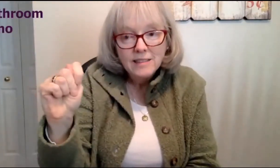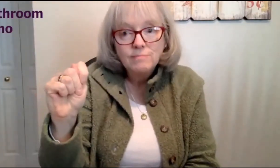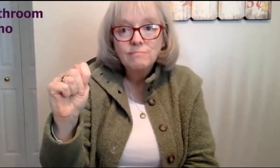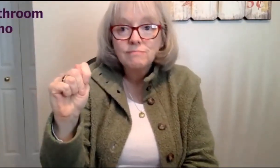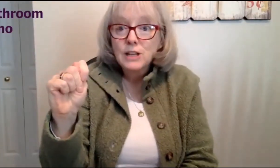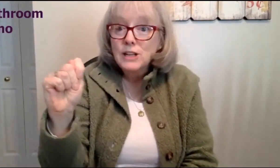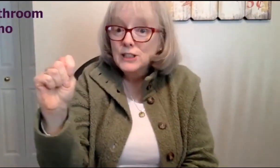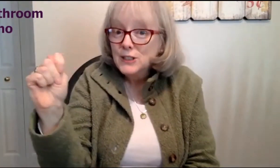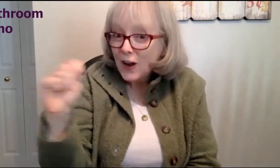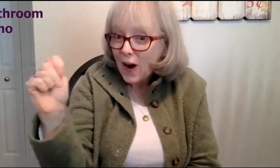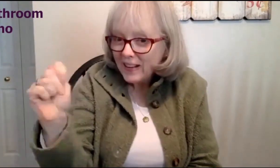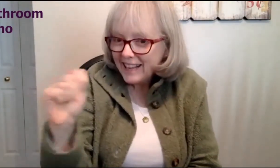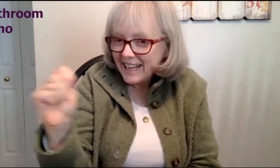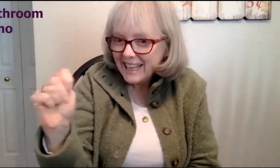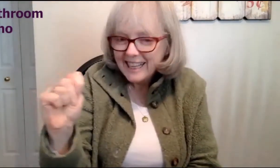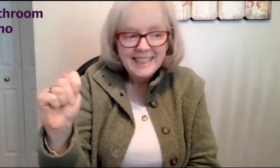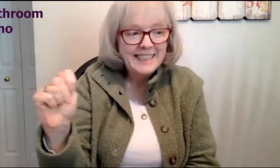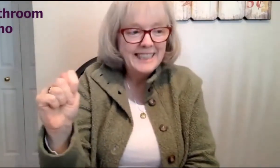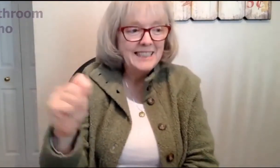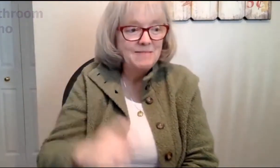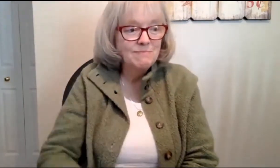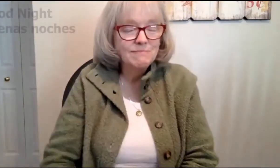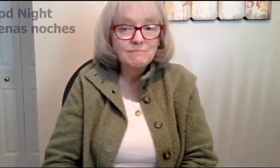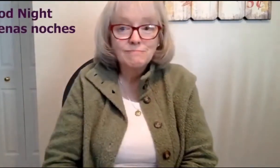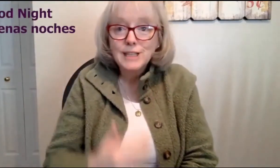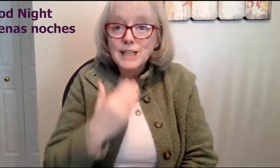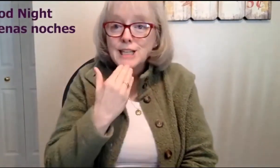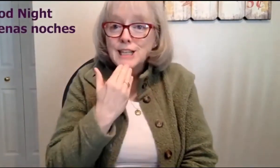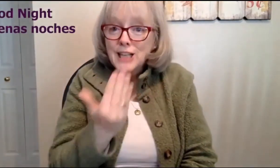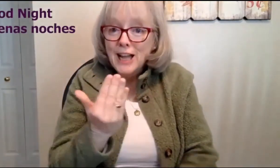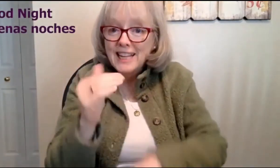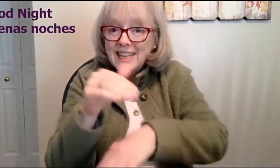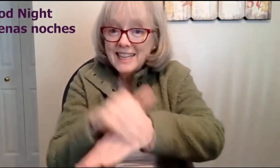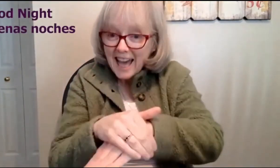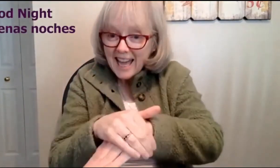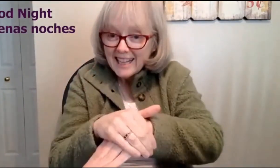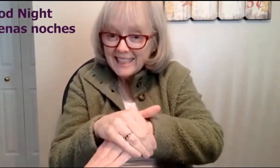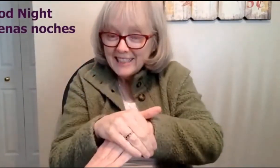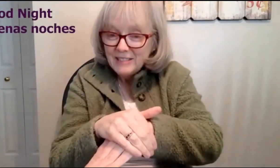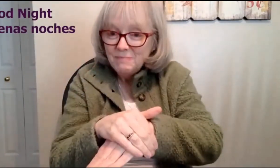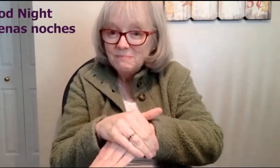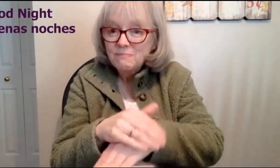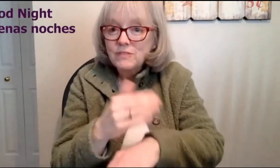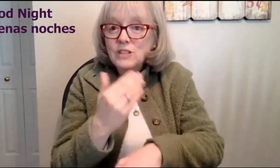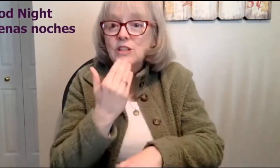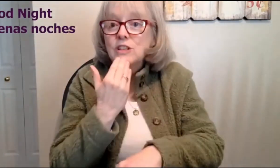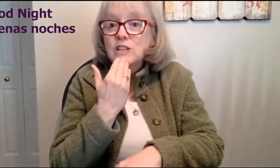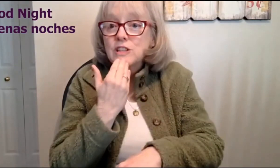Toilet or bathroom. Good night.